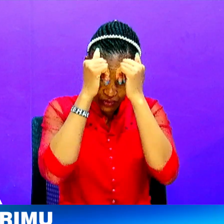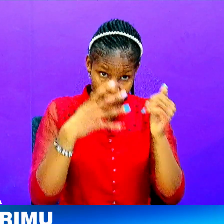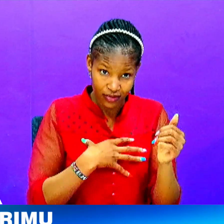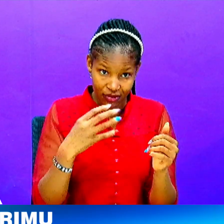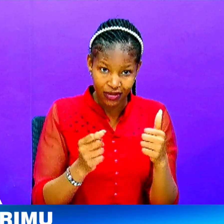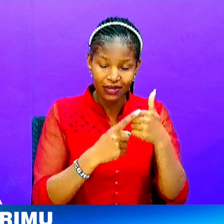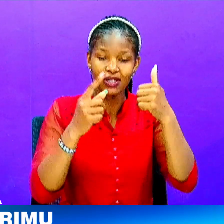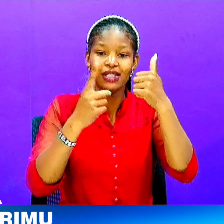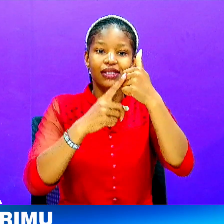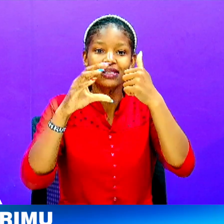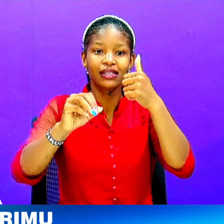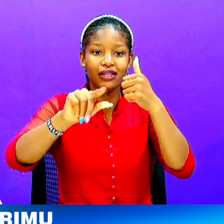129,403 university students and